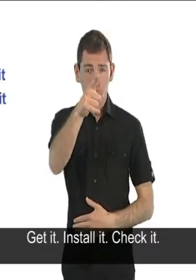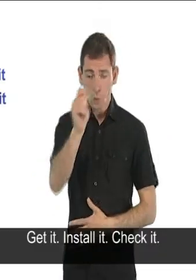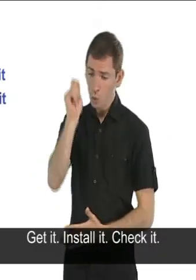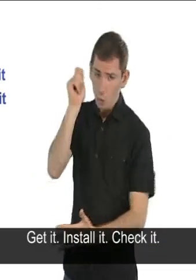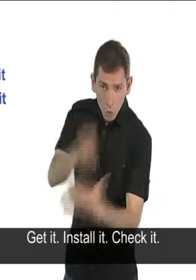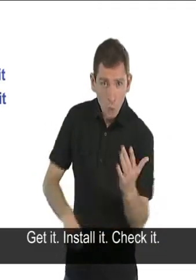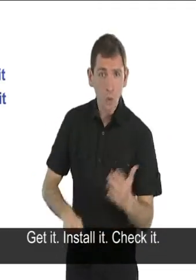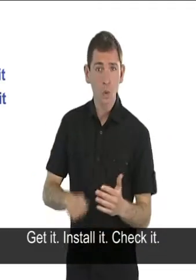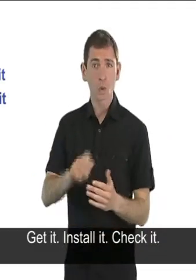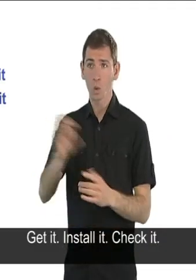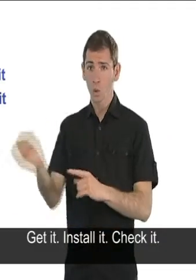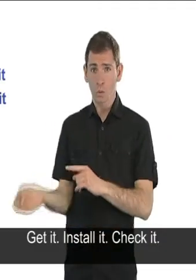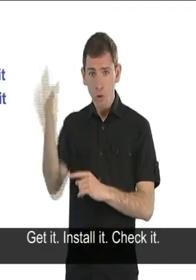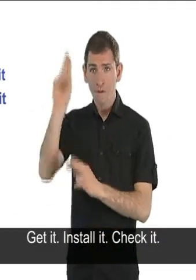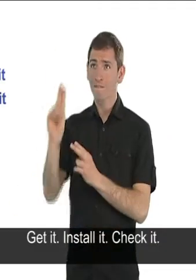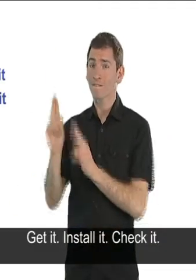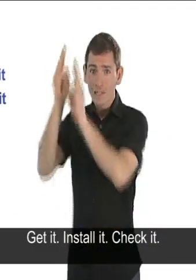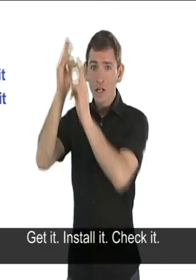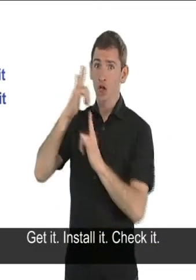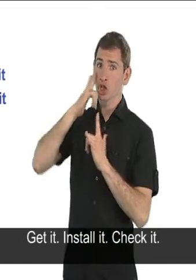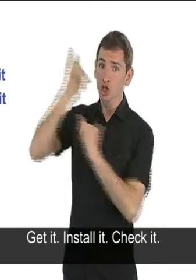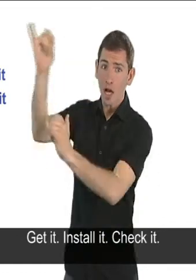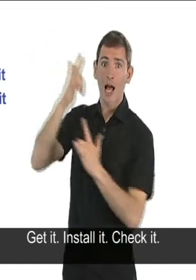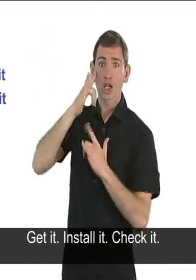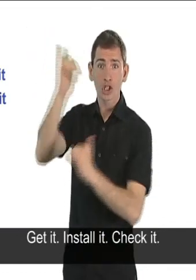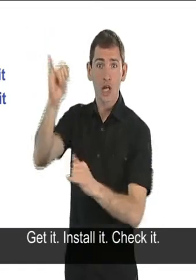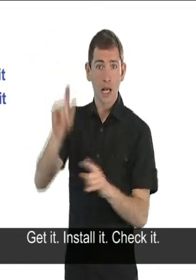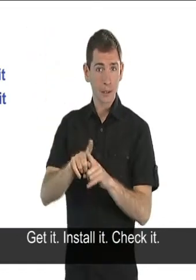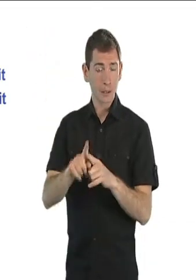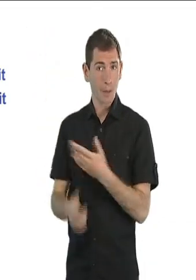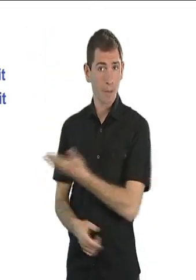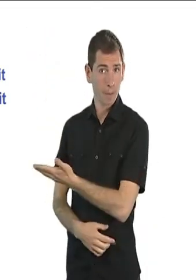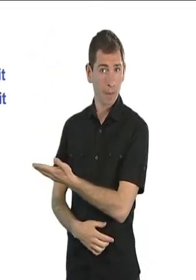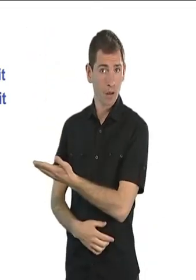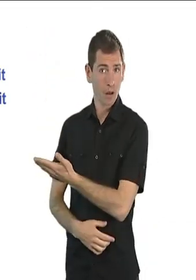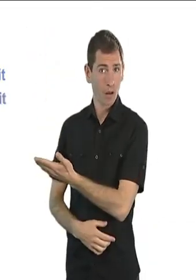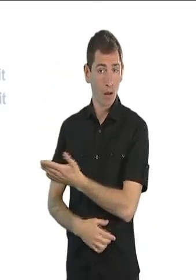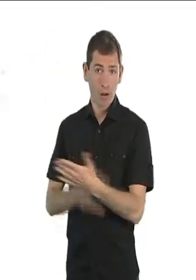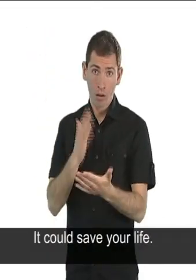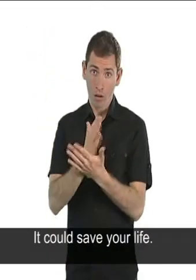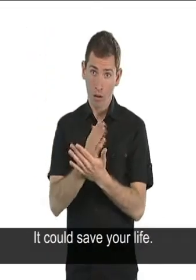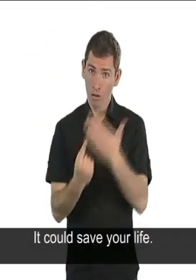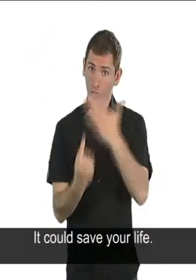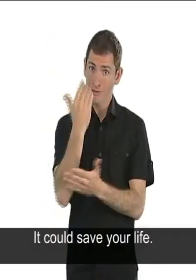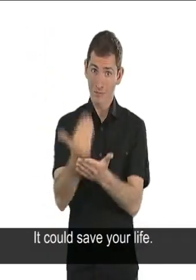Get it, install it, check it. It could save your life.